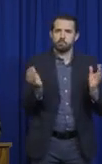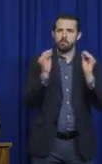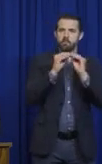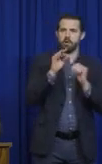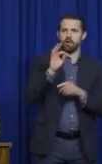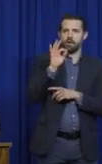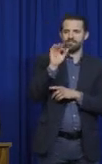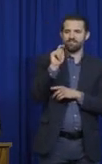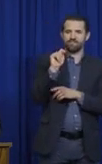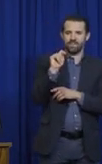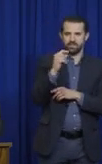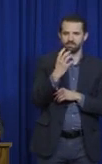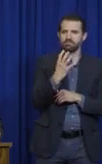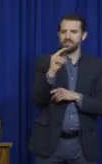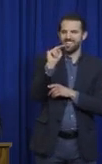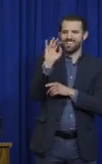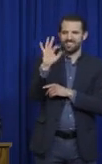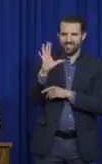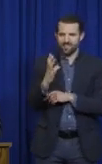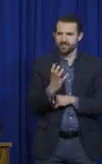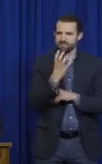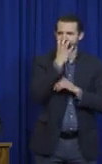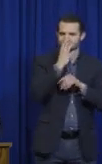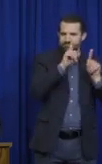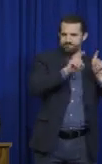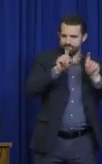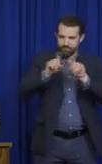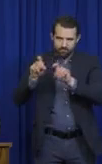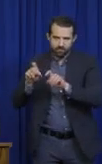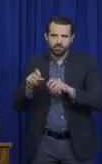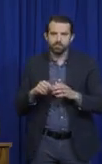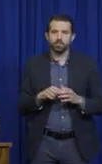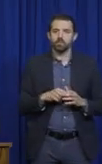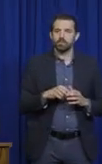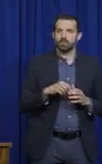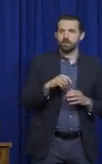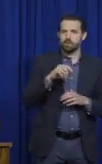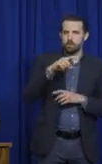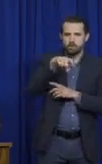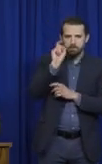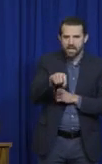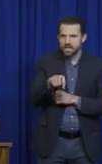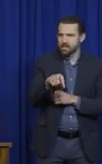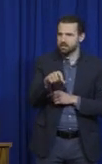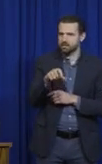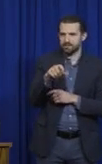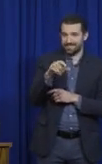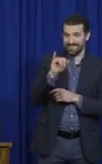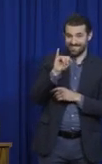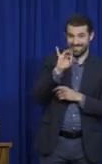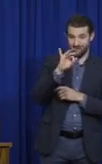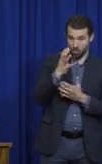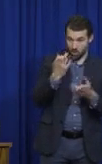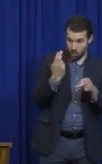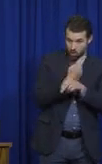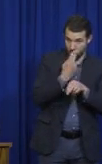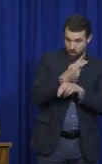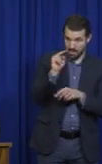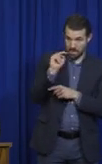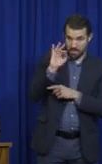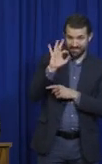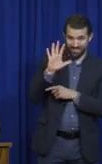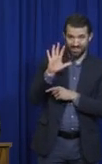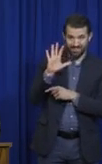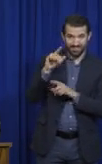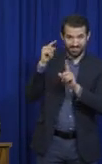Fit testing is a necessary part of being able to utilize one of these N95 masks that everyone's